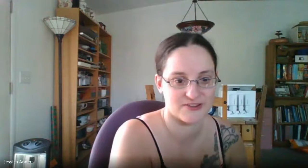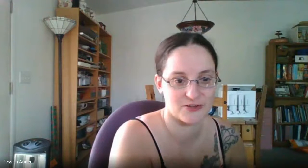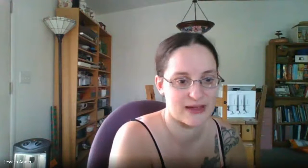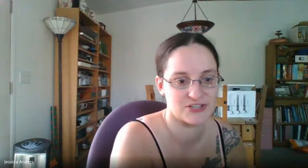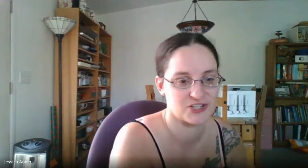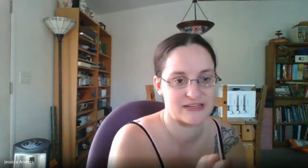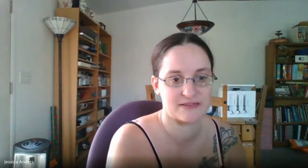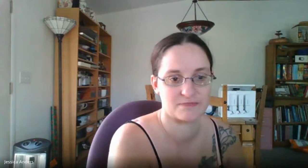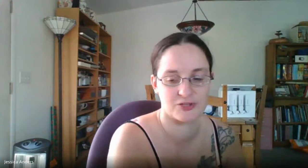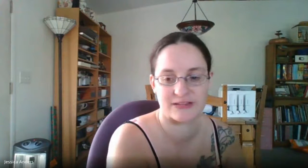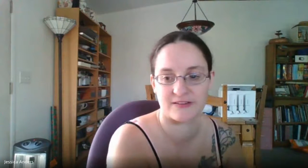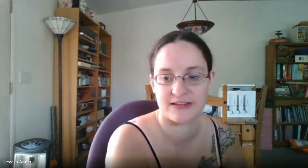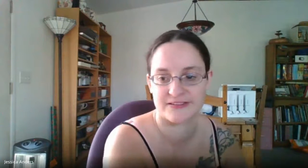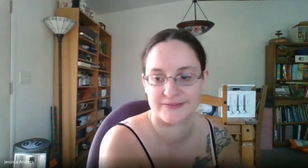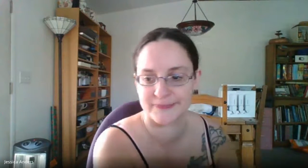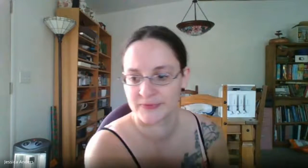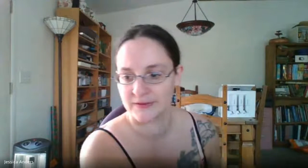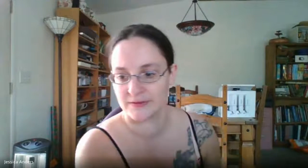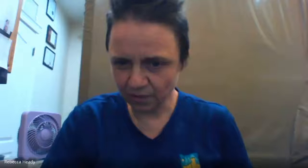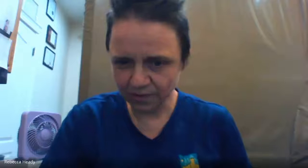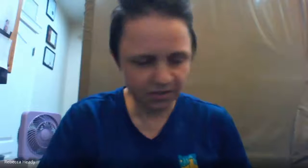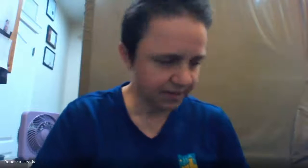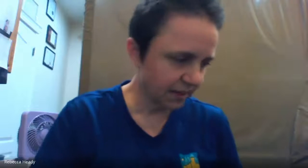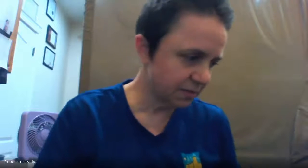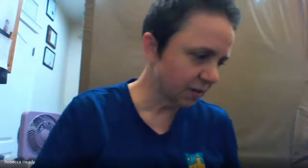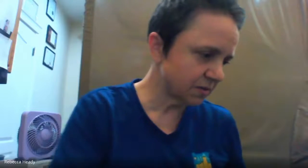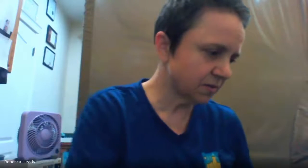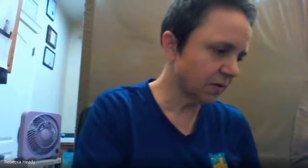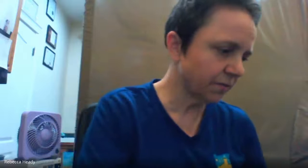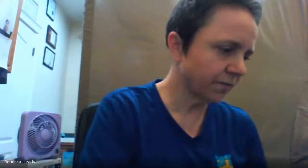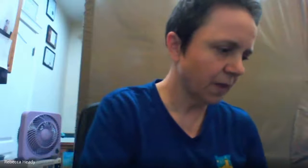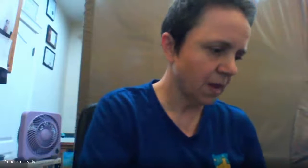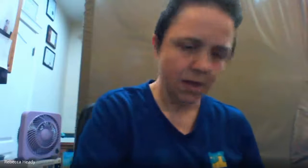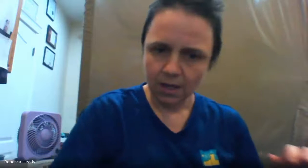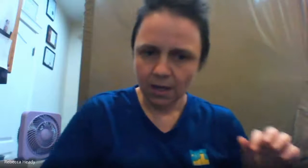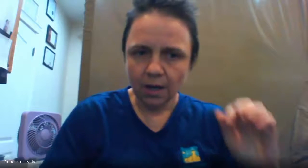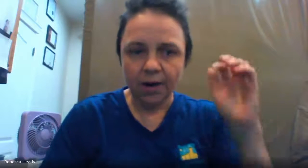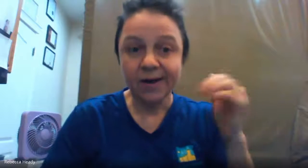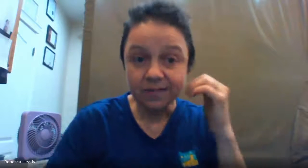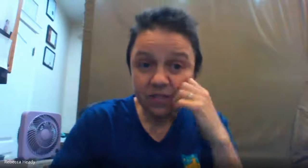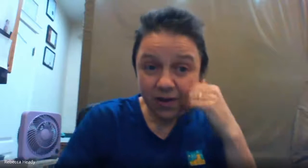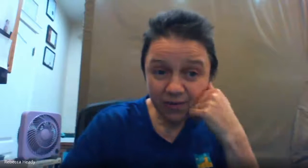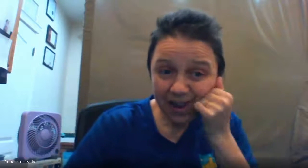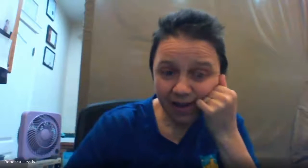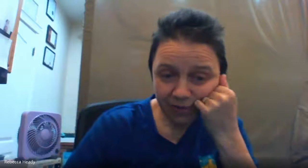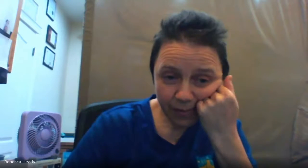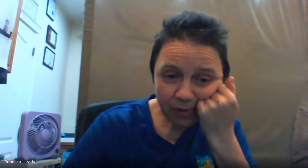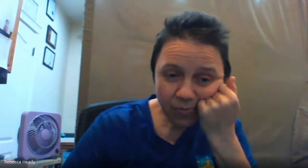way, but she'll be a little late. So that's fine. I don't want to waste you guys' time too much. So, all right. So if you're able to pull up